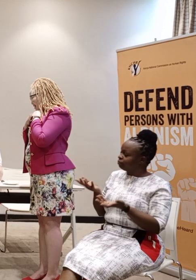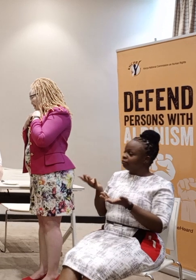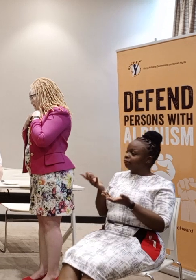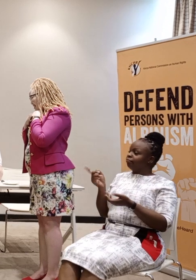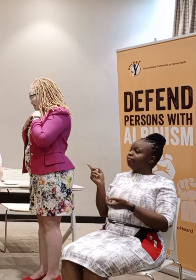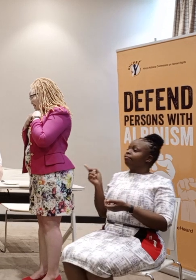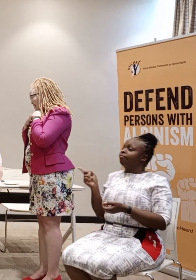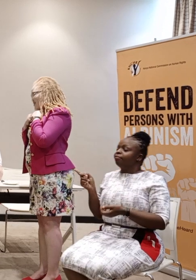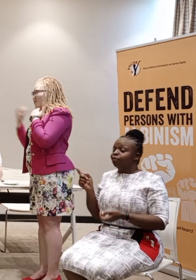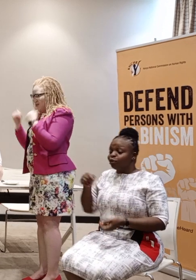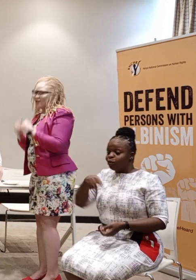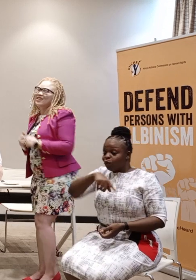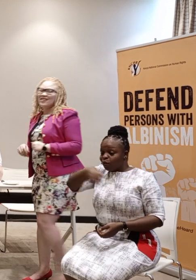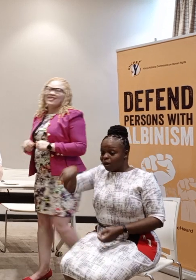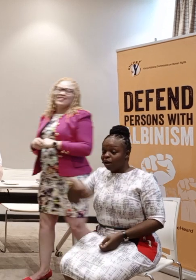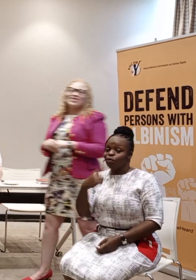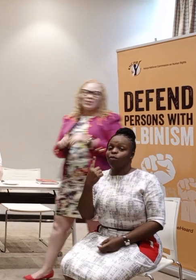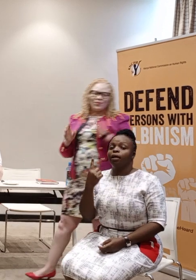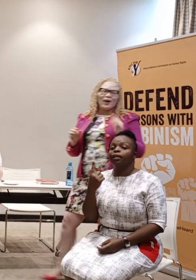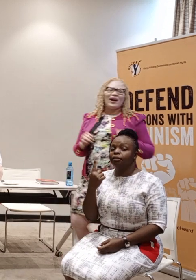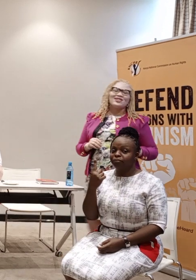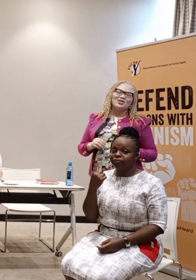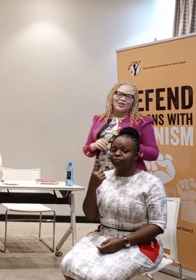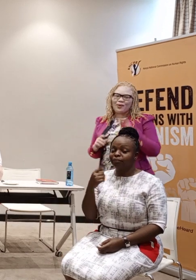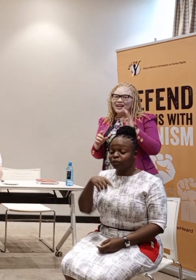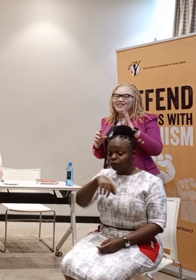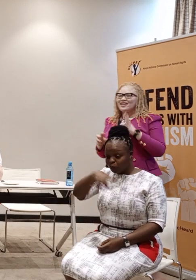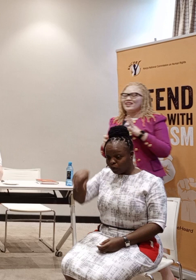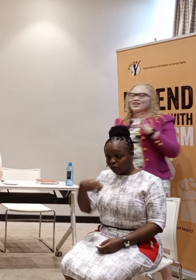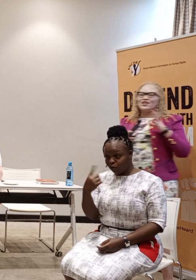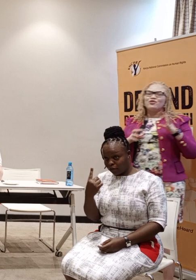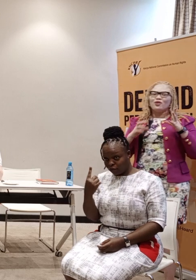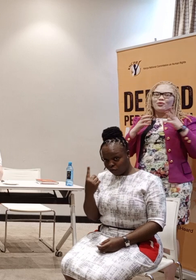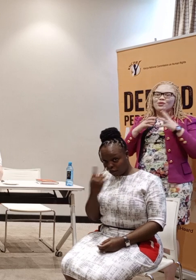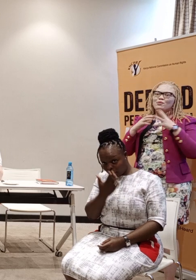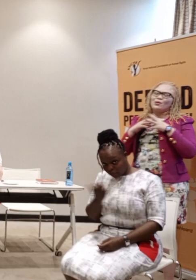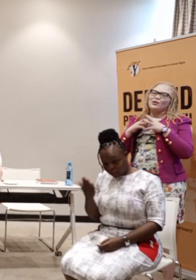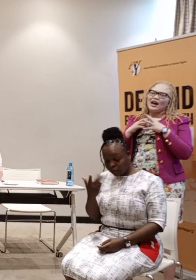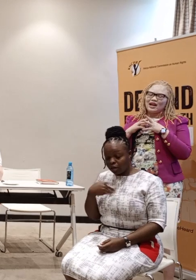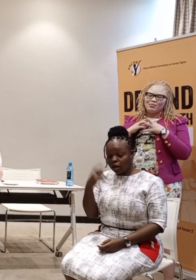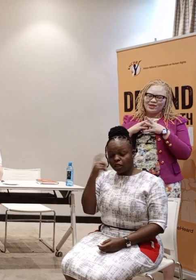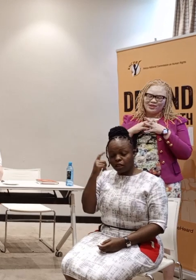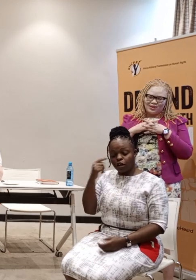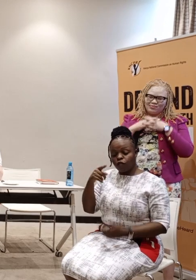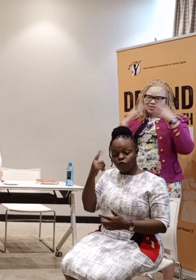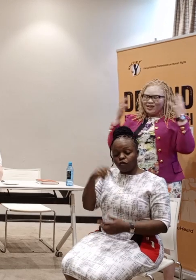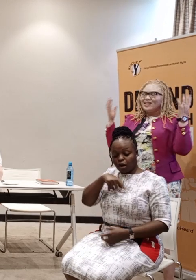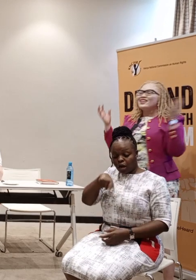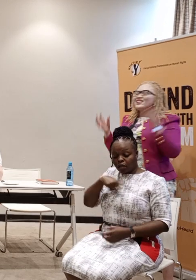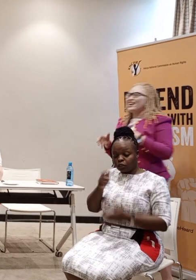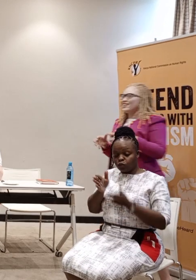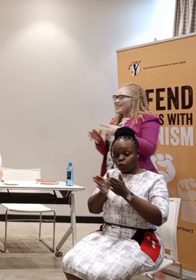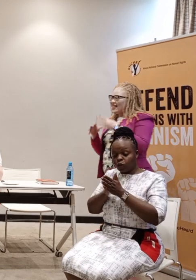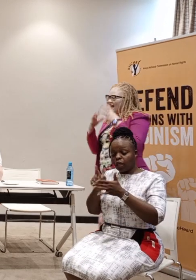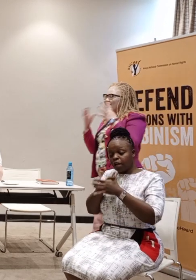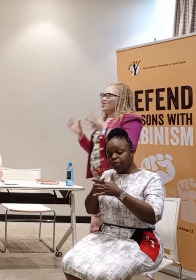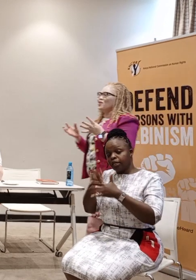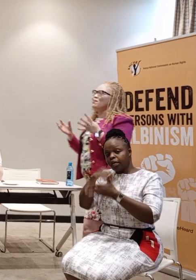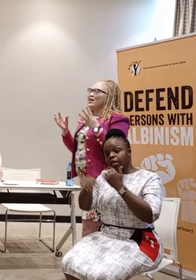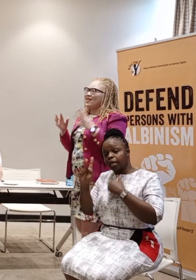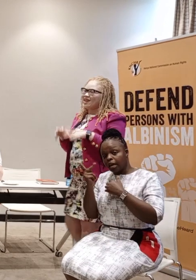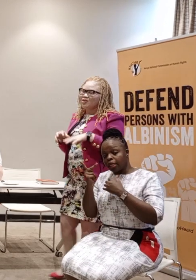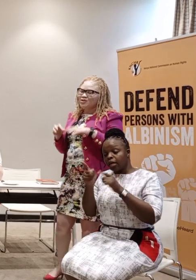You know, we are one. Good. So we are one. So the one thing that I think for we people with albinism, here in Kenya